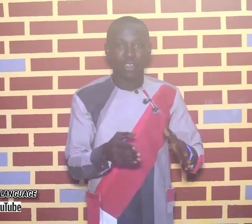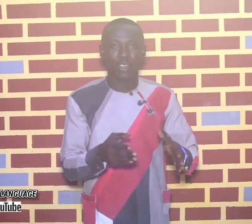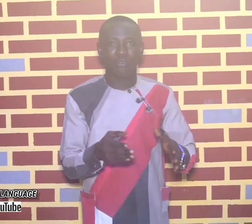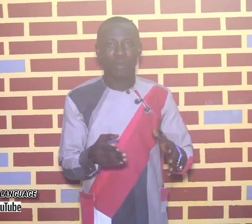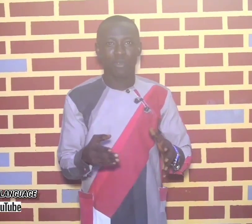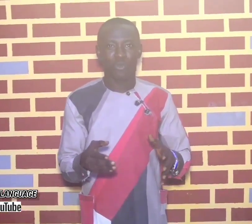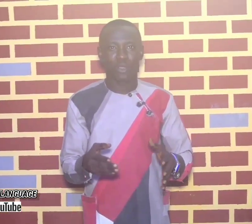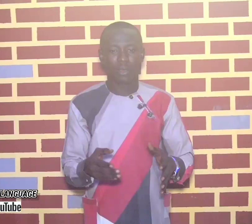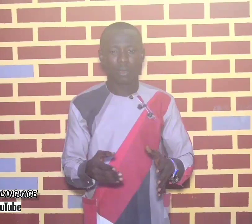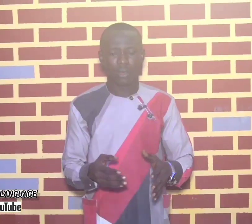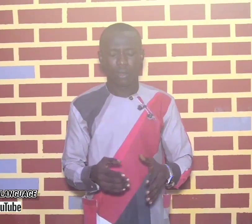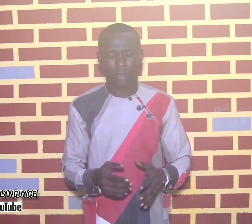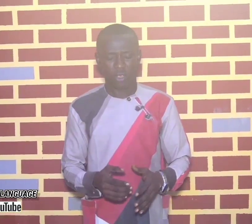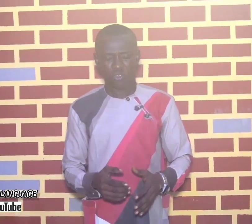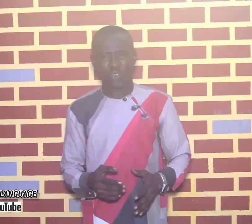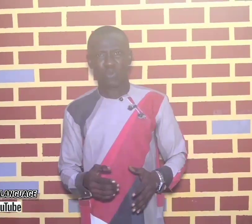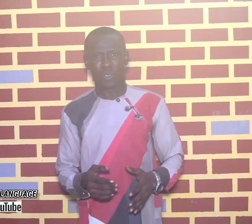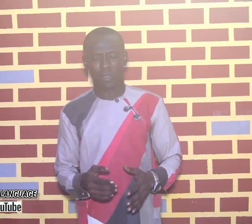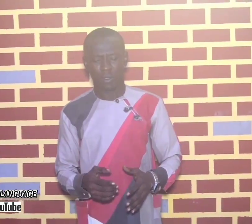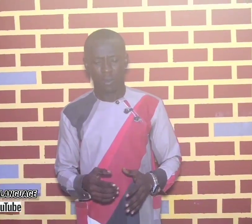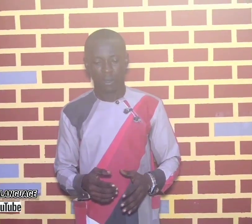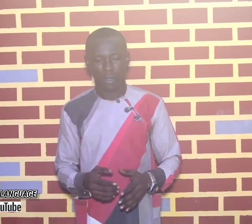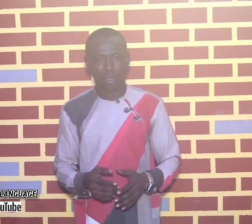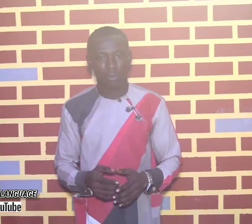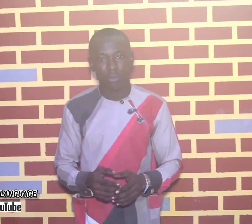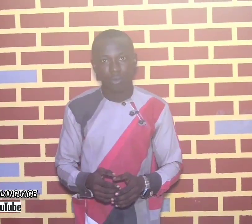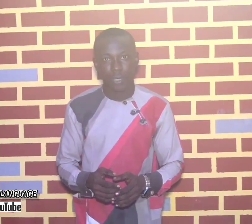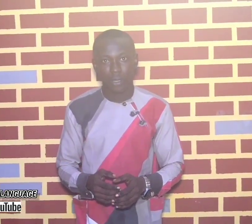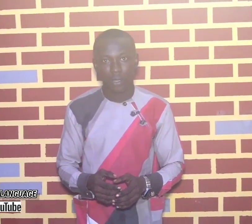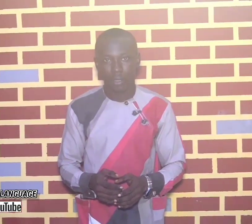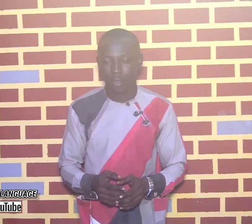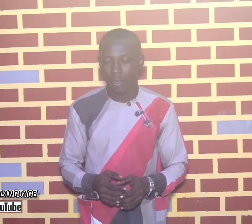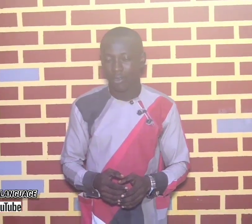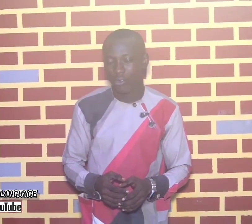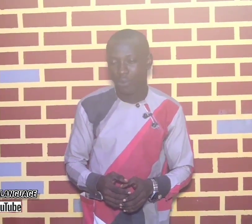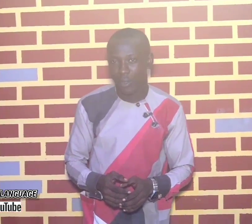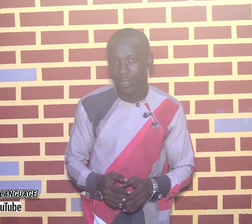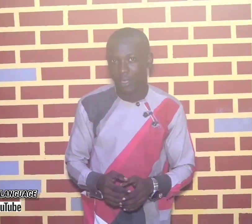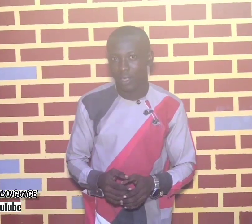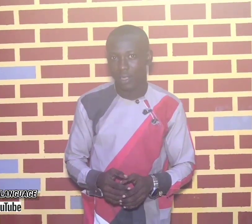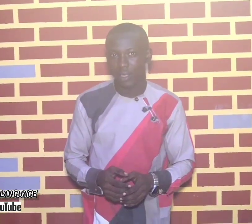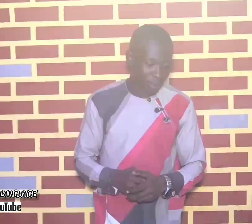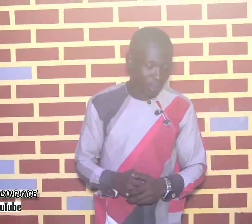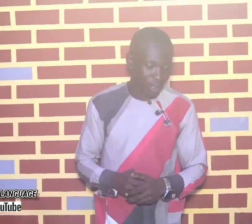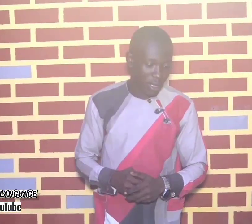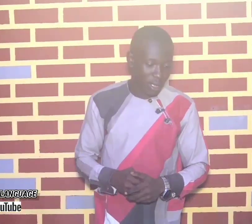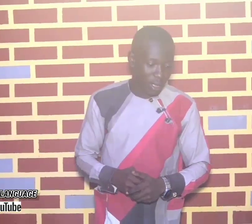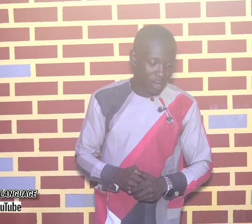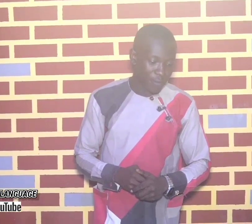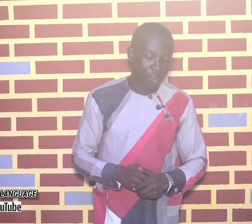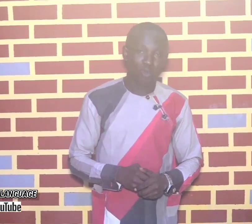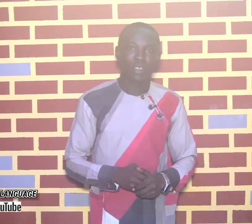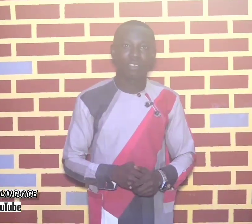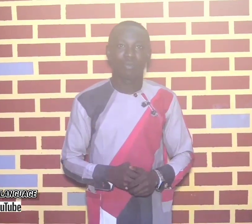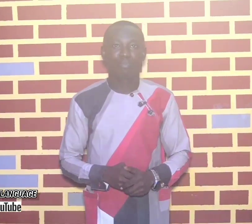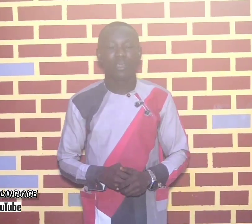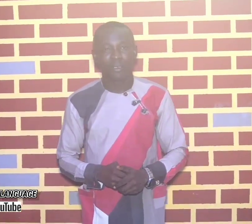show you the difference between excuse me, excuse me, excuse me. The first one is